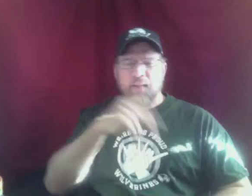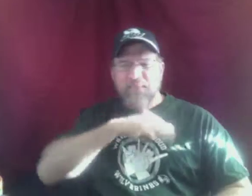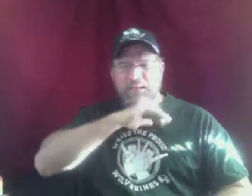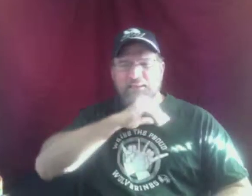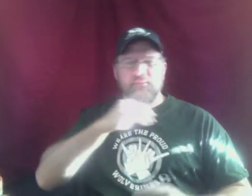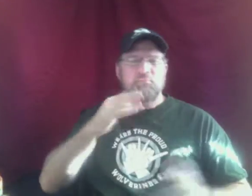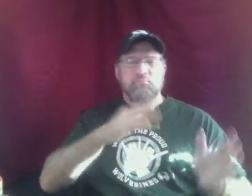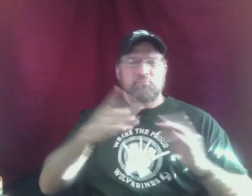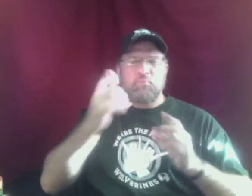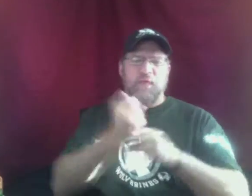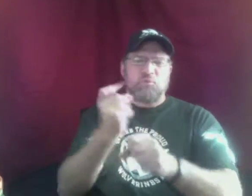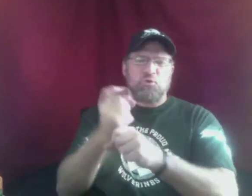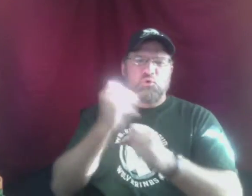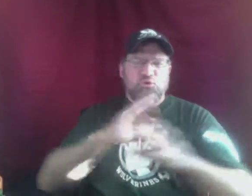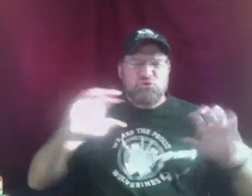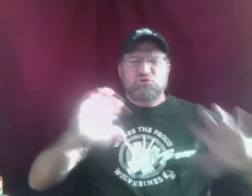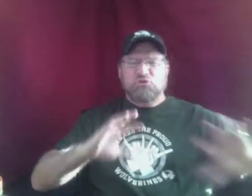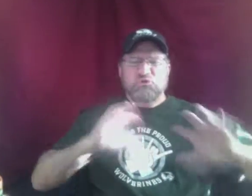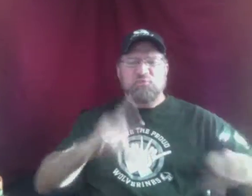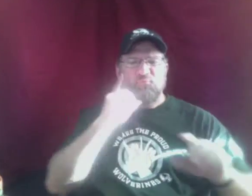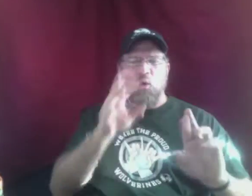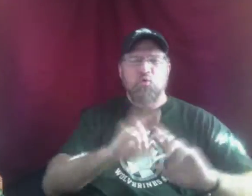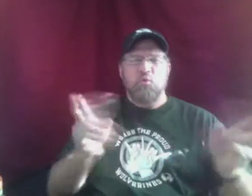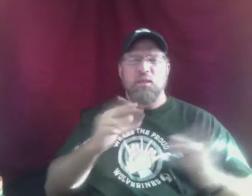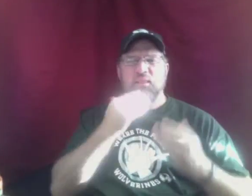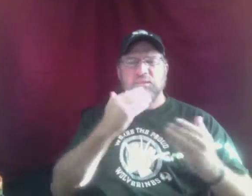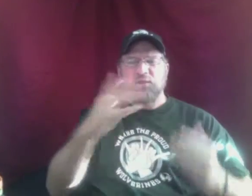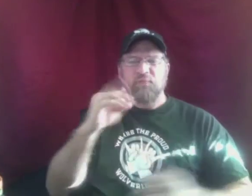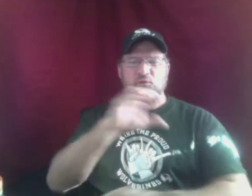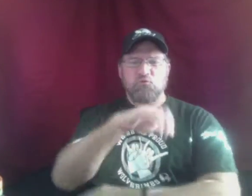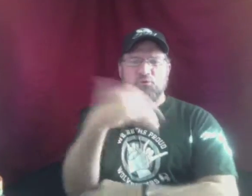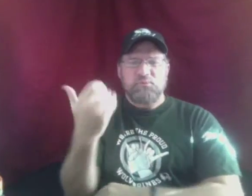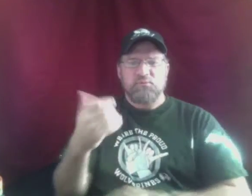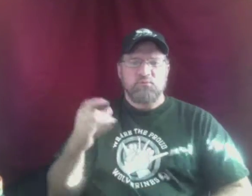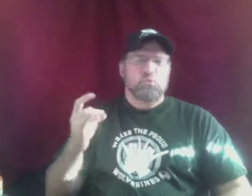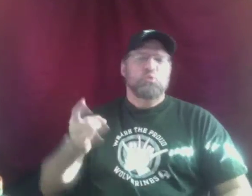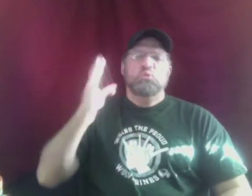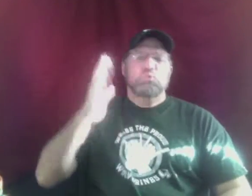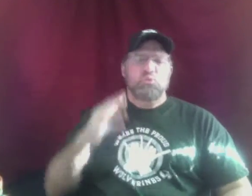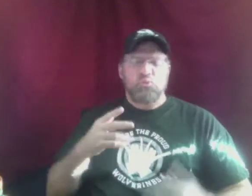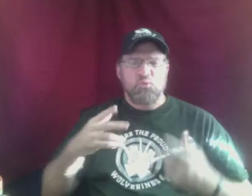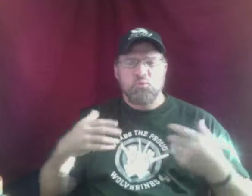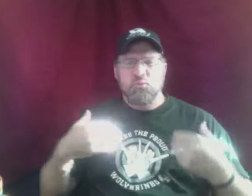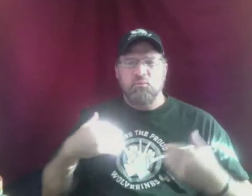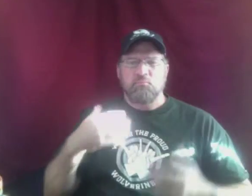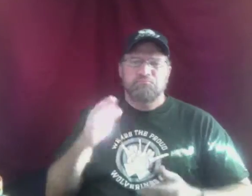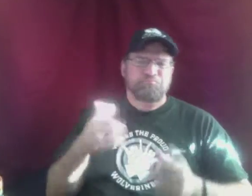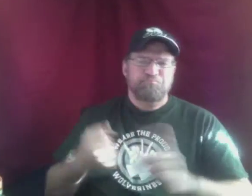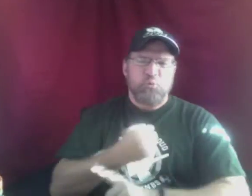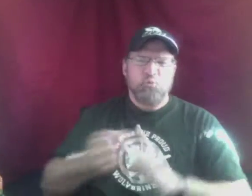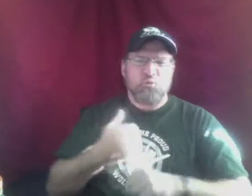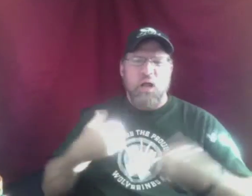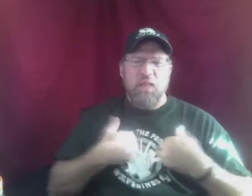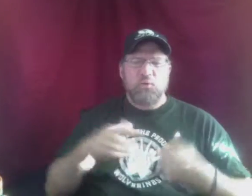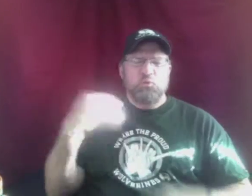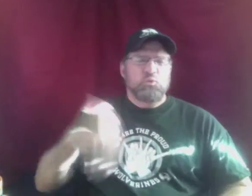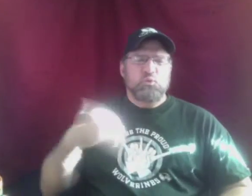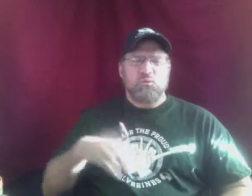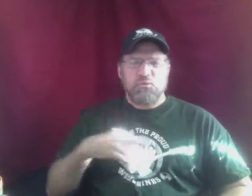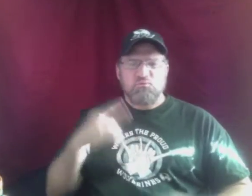Kira's there. Her eyes sparkling in the moonlight. Sparkle, sparkle, sparkle, sparkle. A gentle breeze blowing